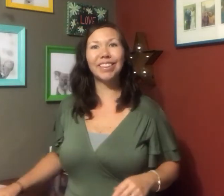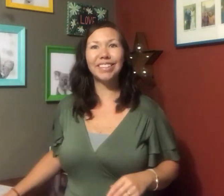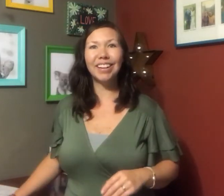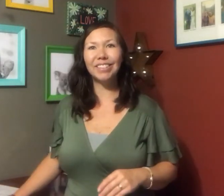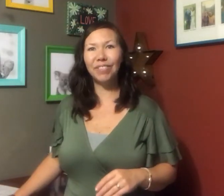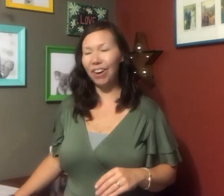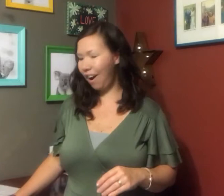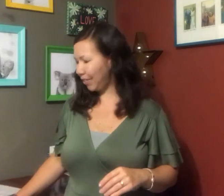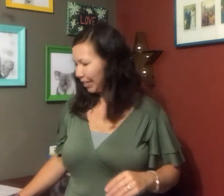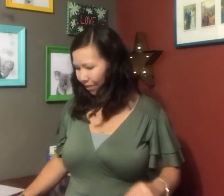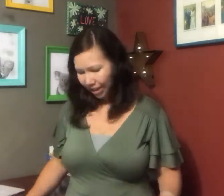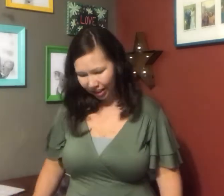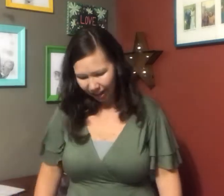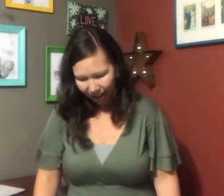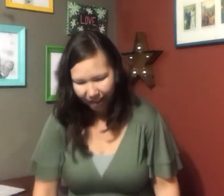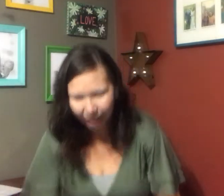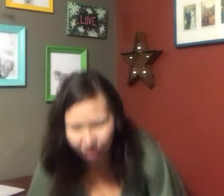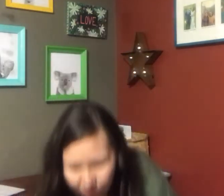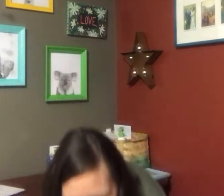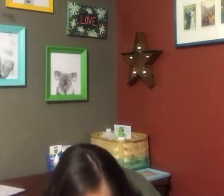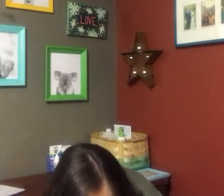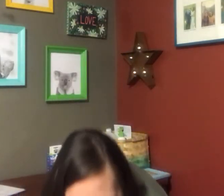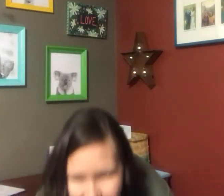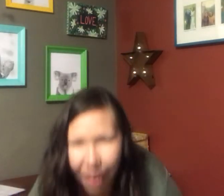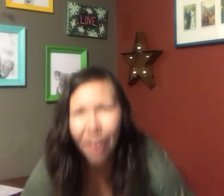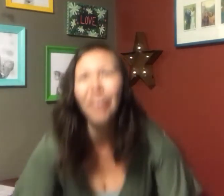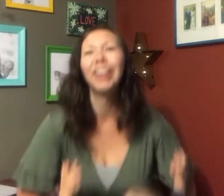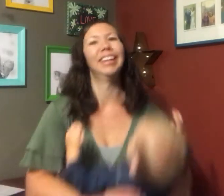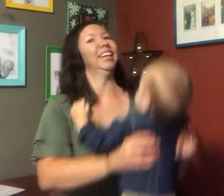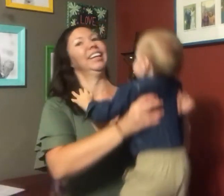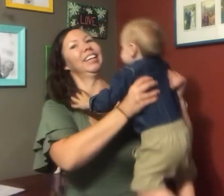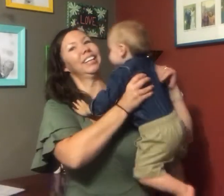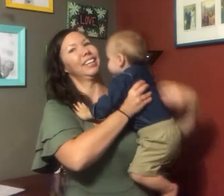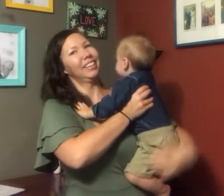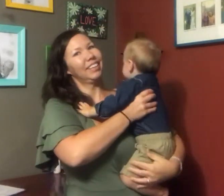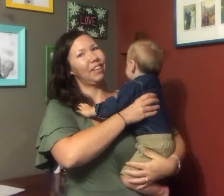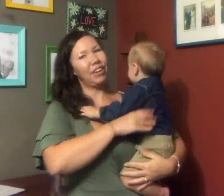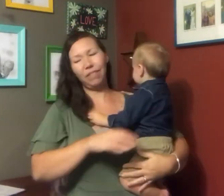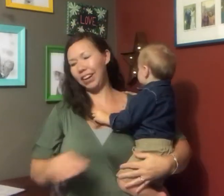the signs for our opposite week. Callum wants to say hello. Let me know if you guys